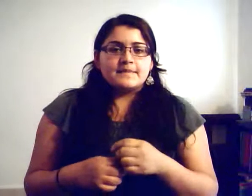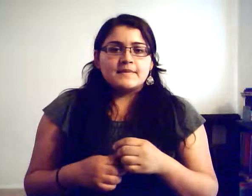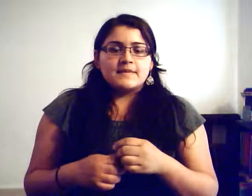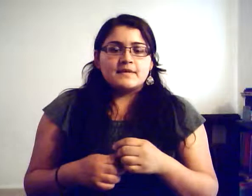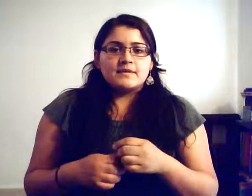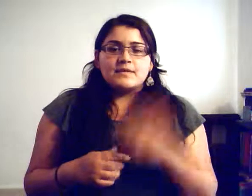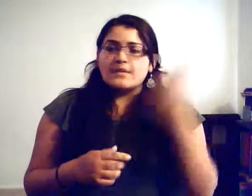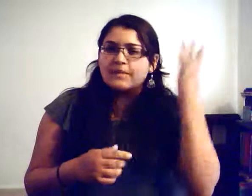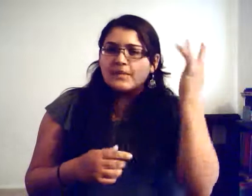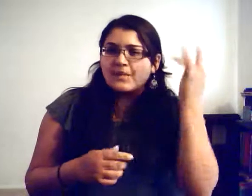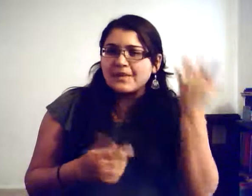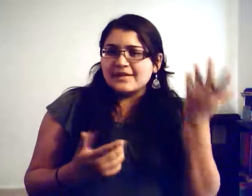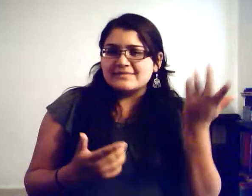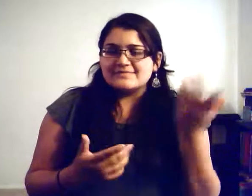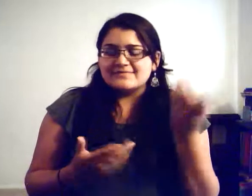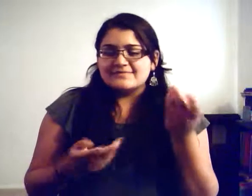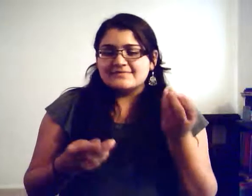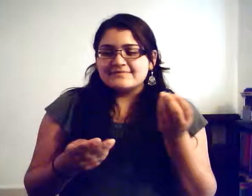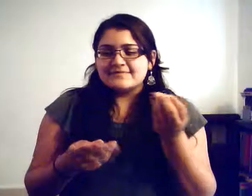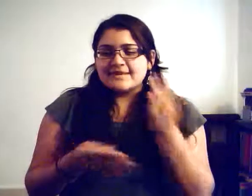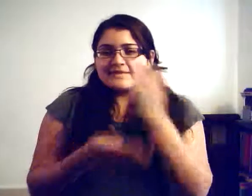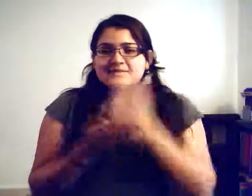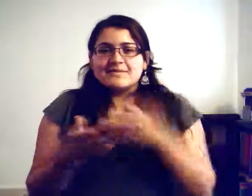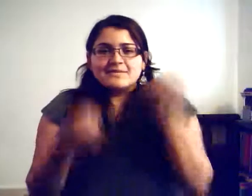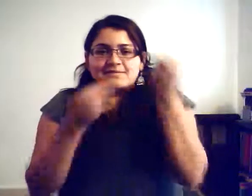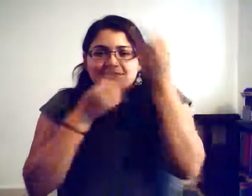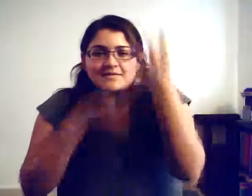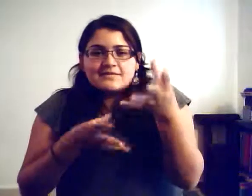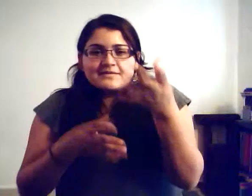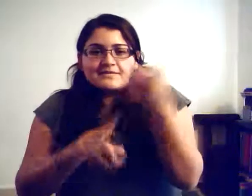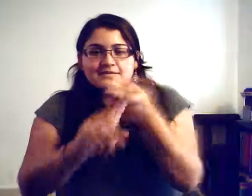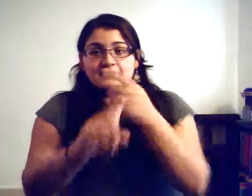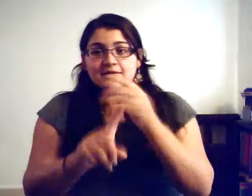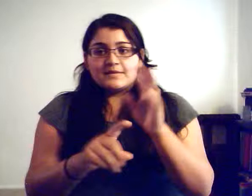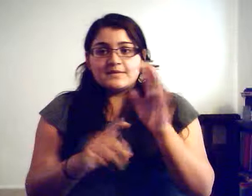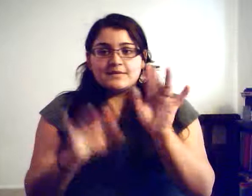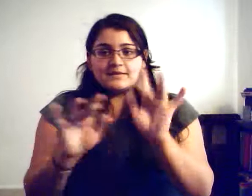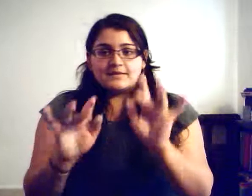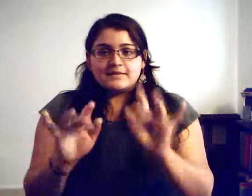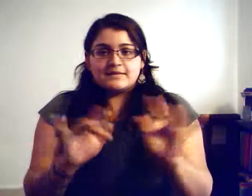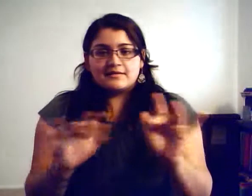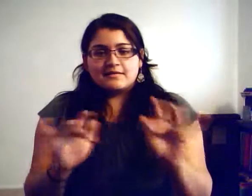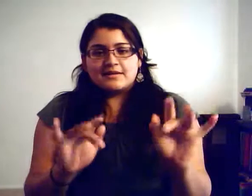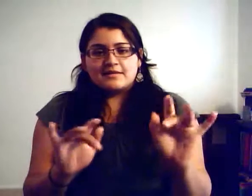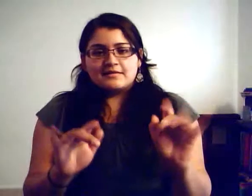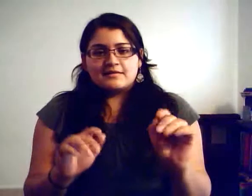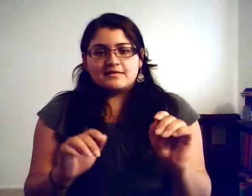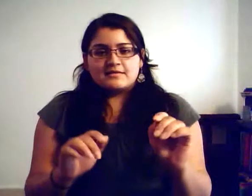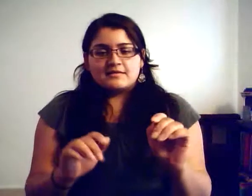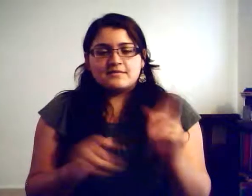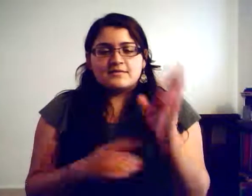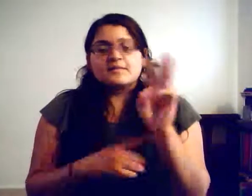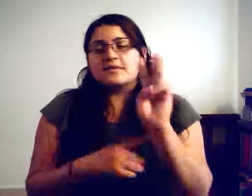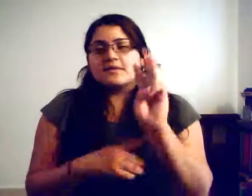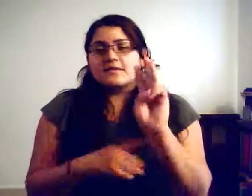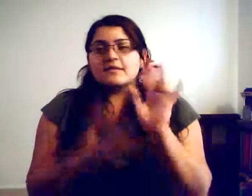web is secondhand, and it tends to be a little watered down, and students really need to be more exposed to firsthand information and